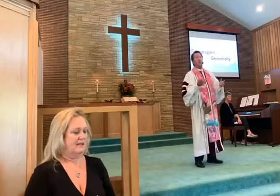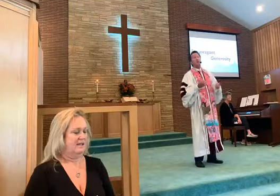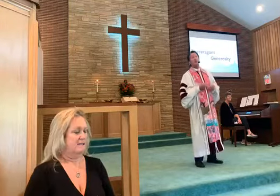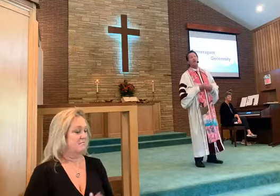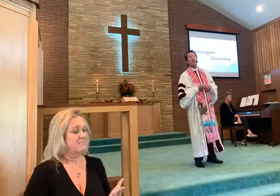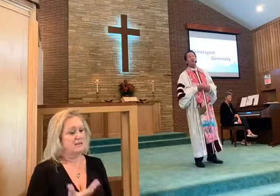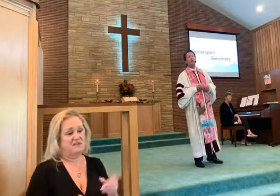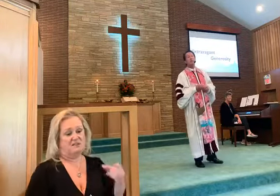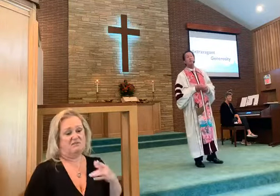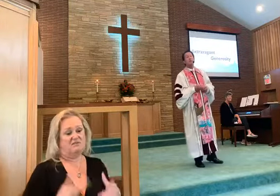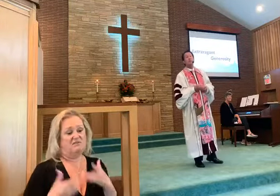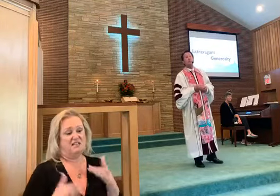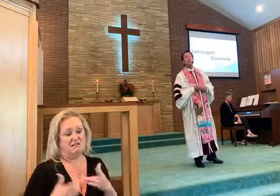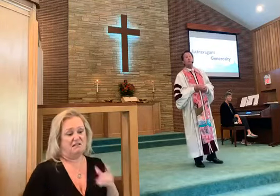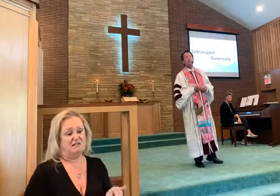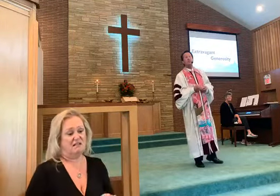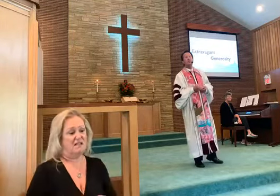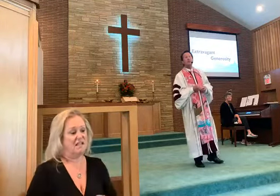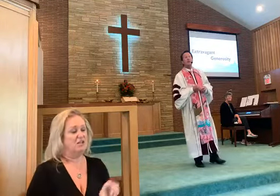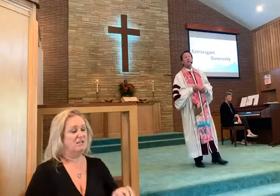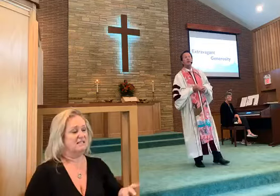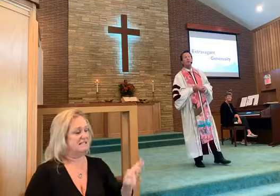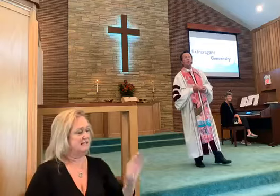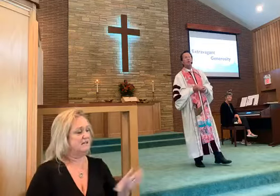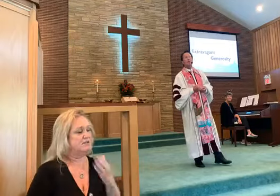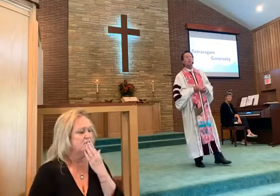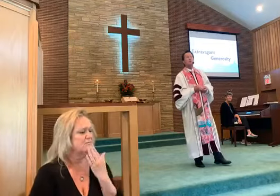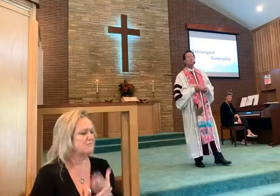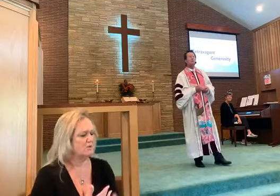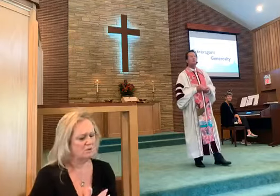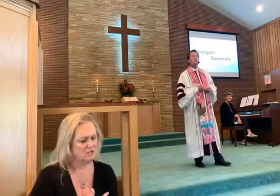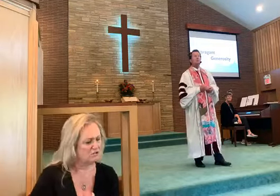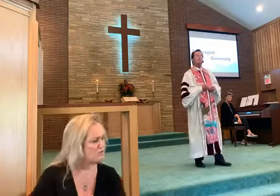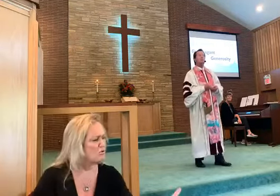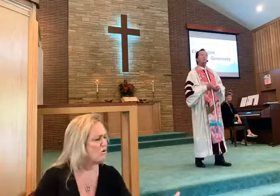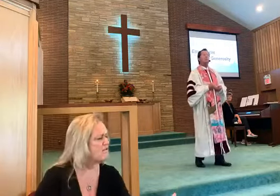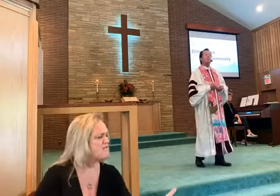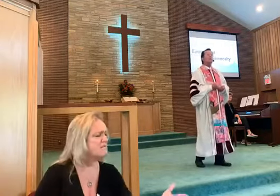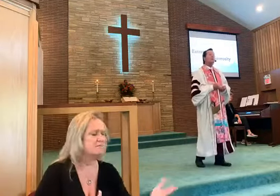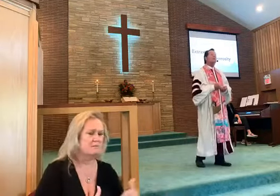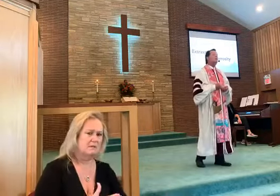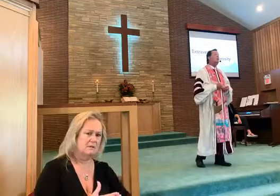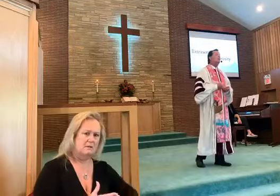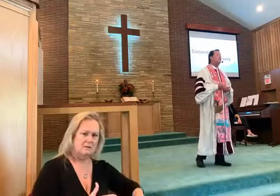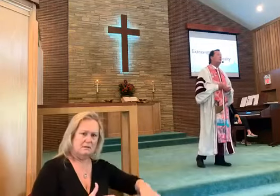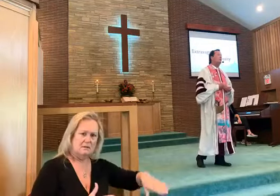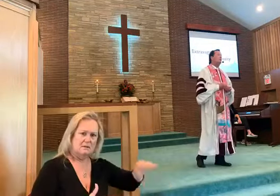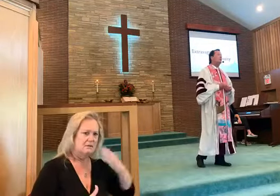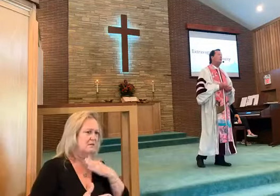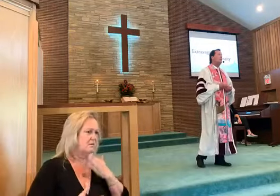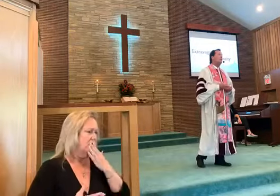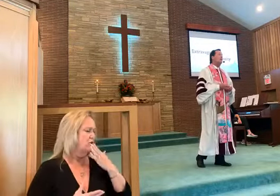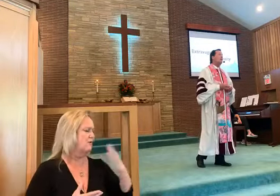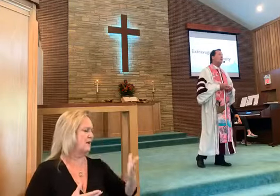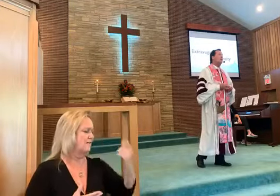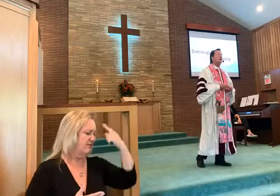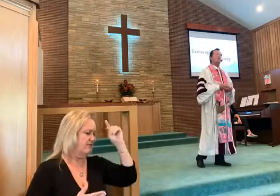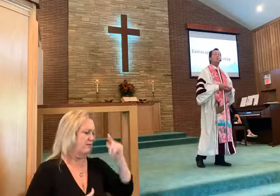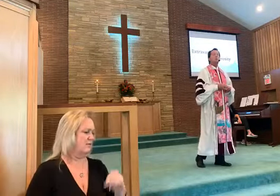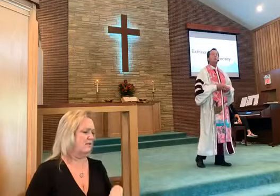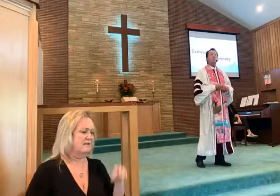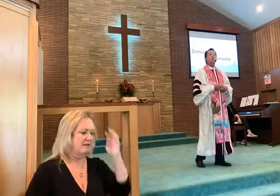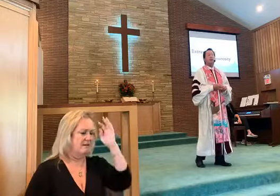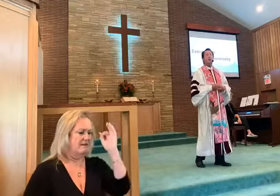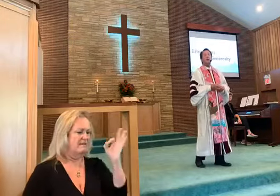You may feel like you're the seed that fell in good soil. And you may be grateful for the fact that